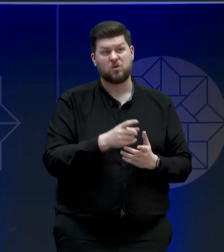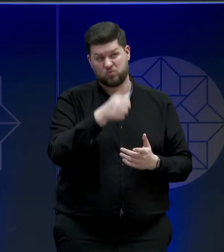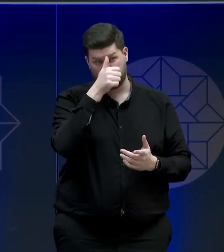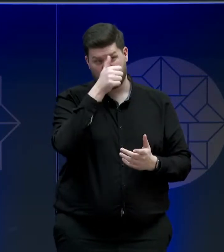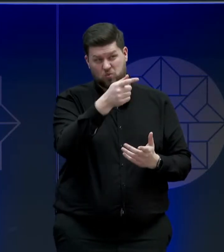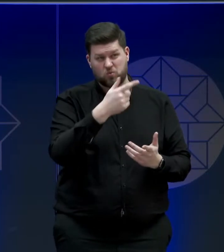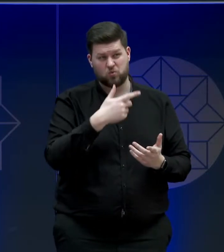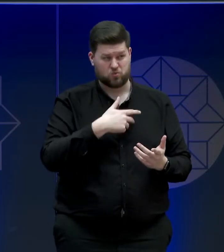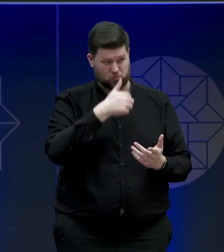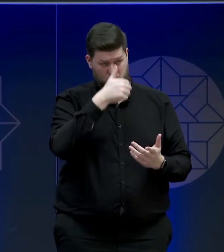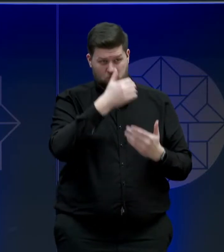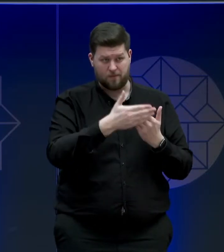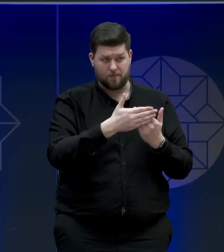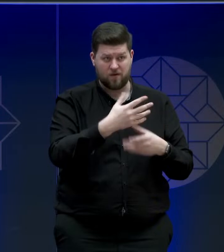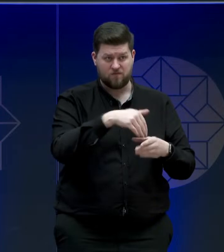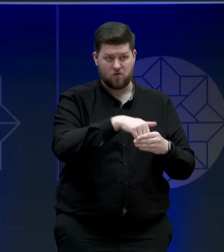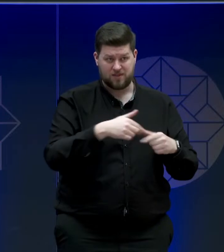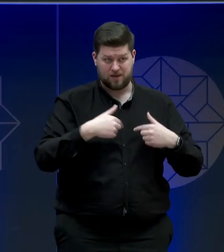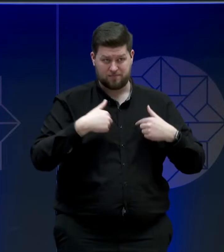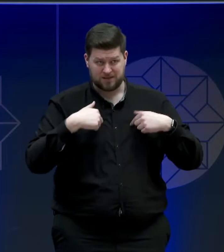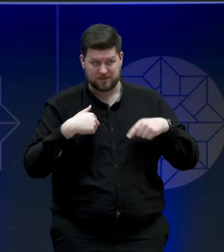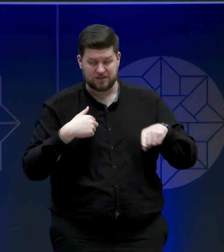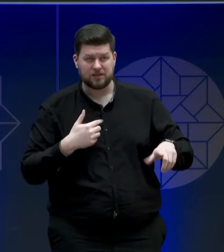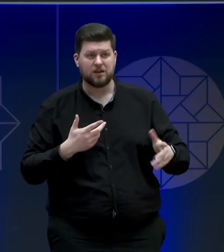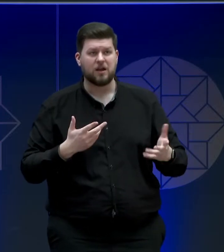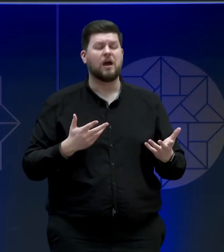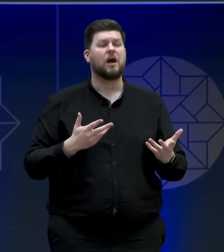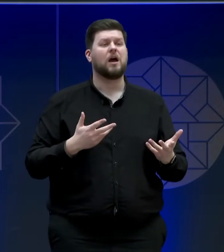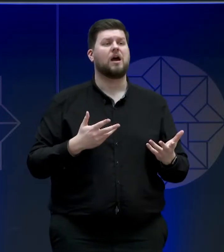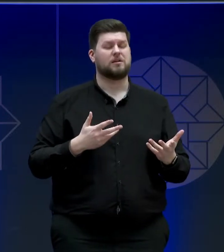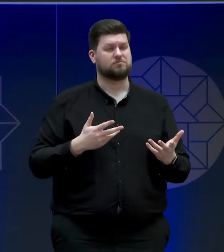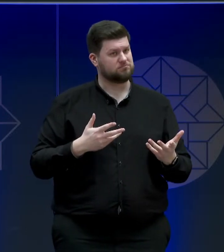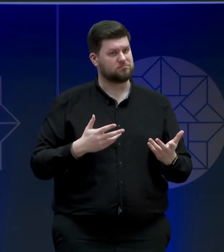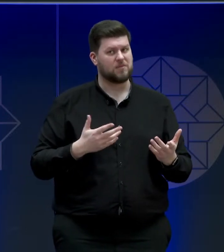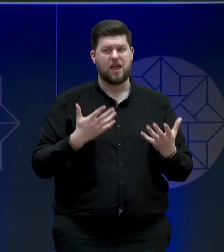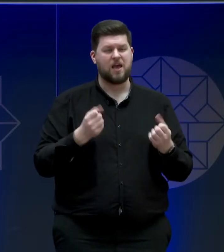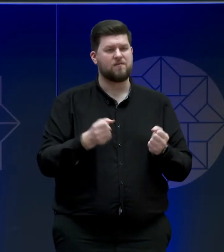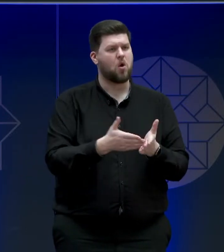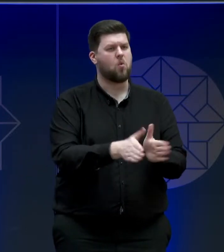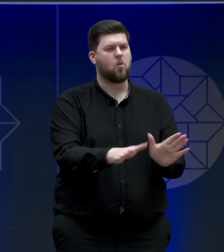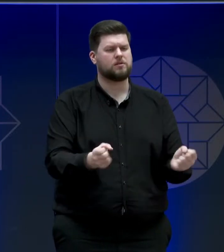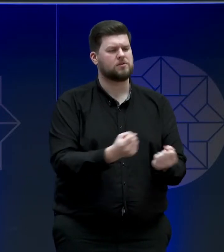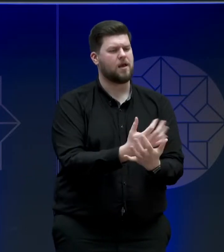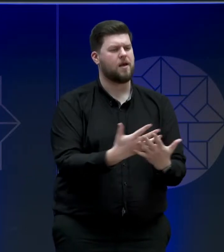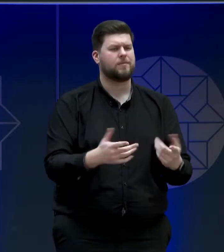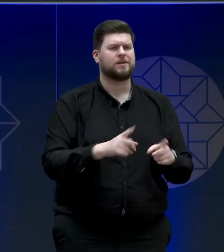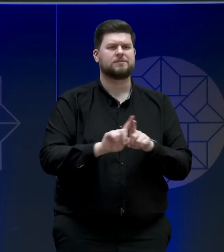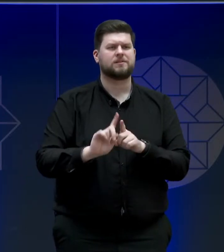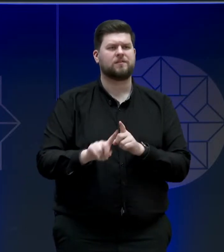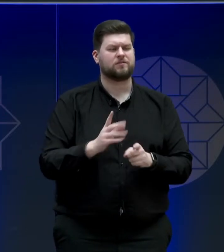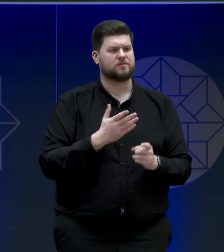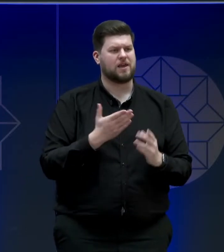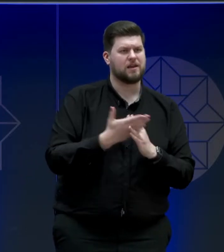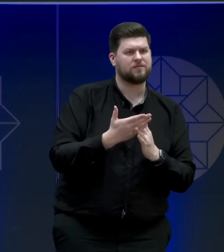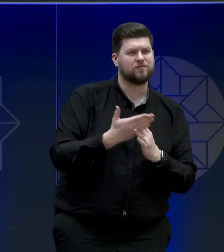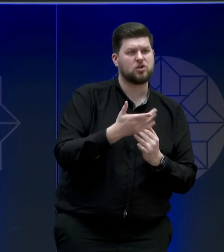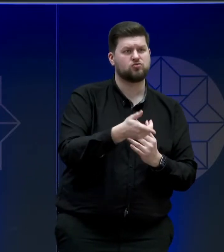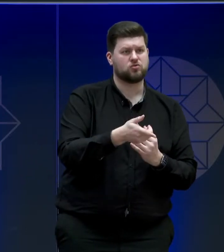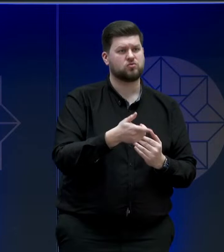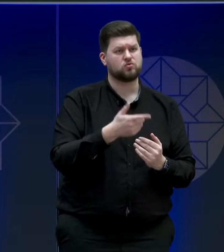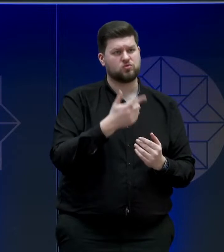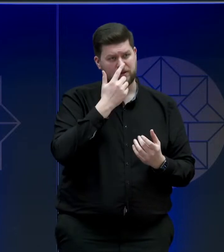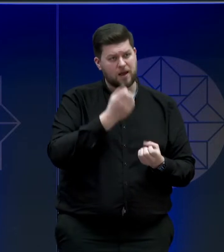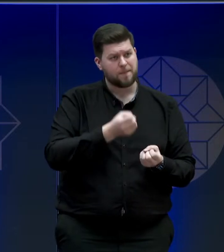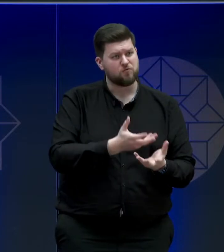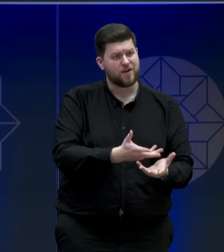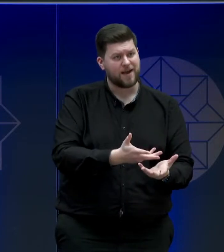to it than I am, there are such a wide range of different interventions that can be made available. What I hope